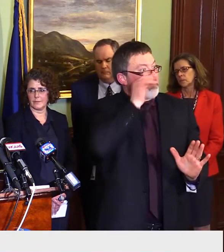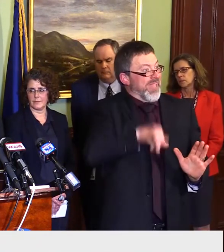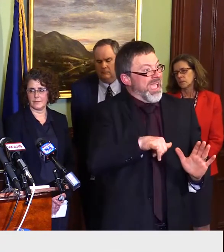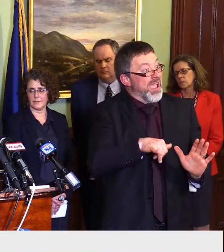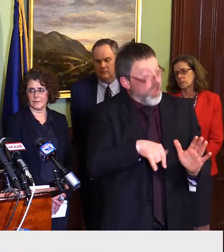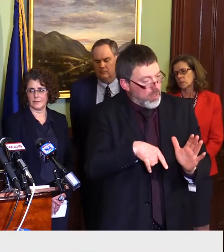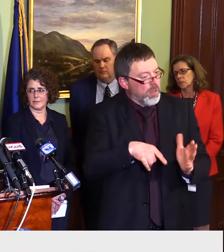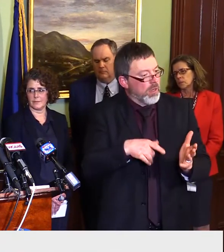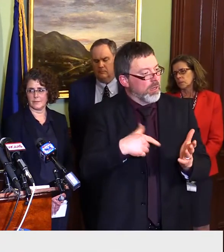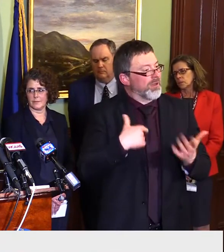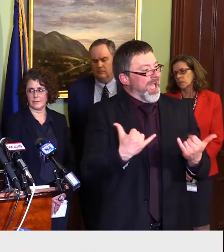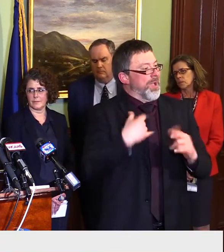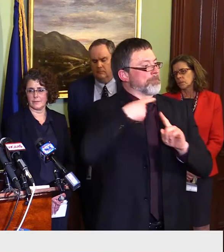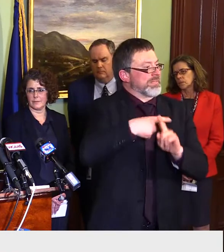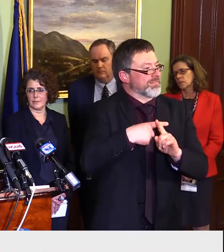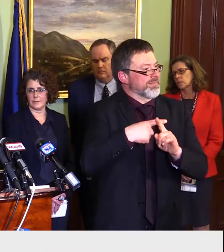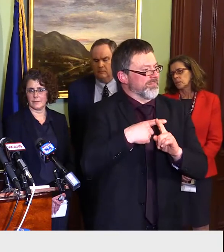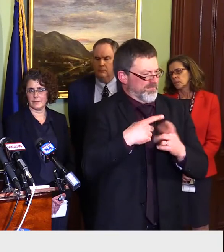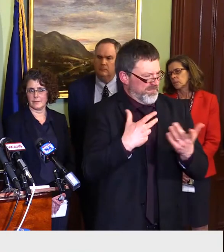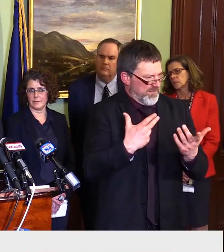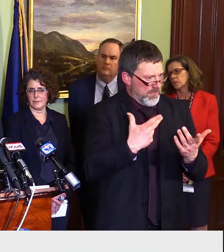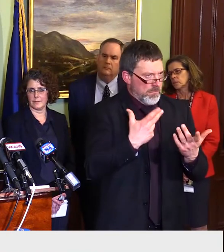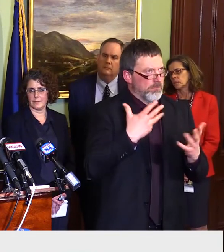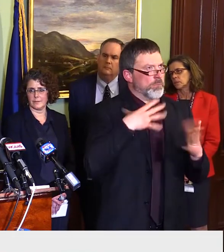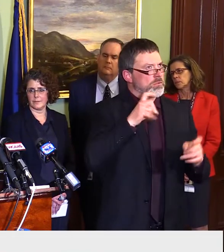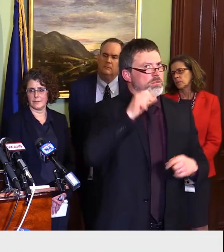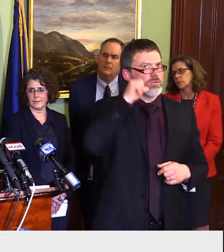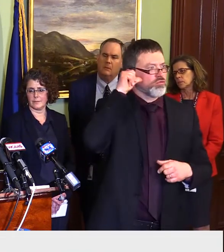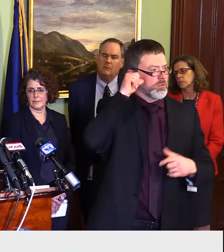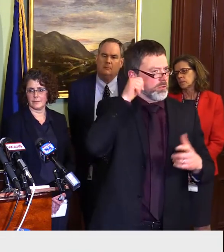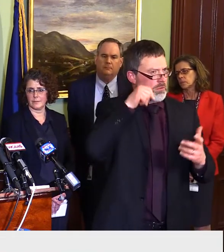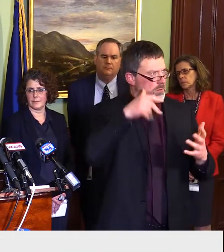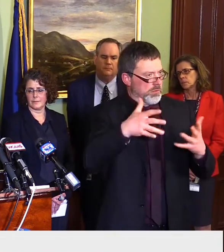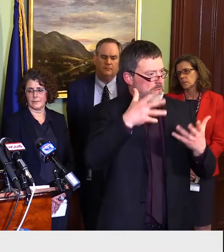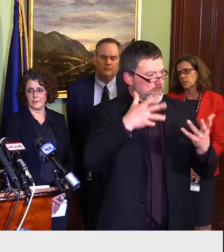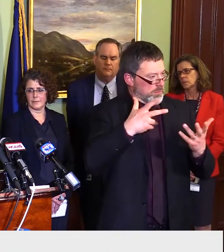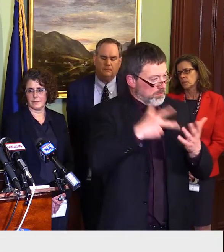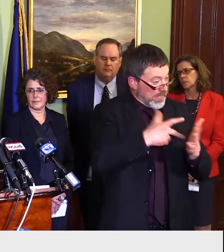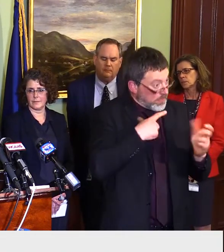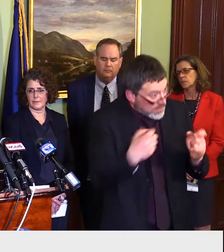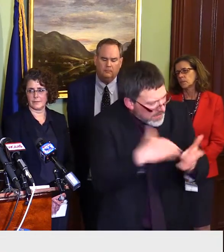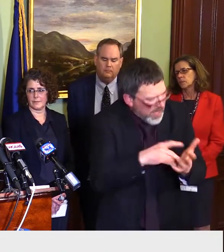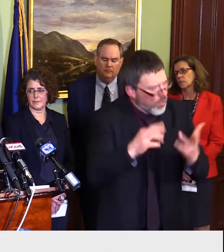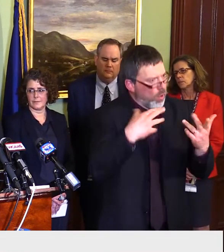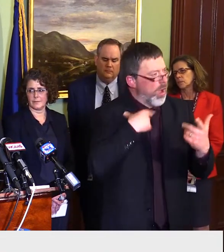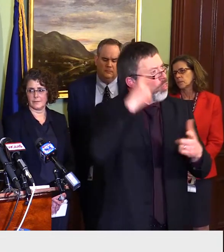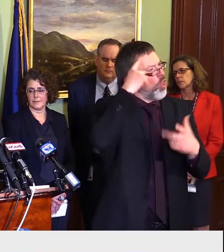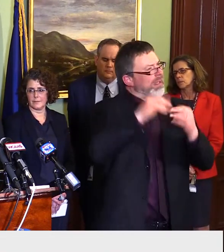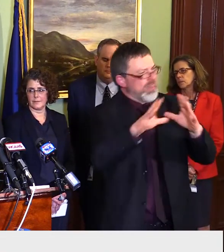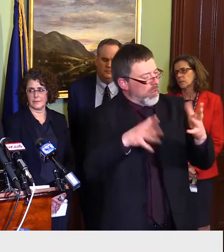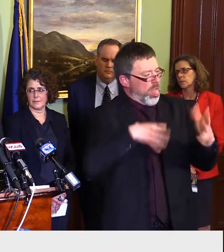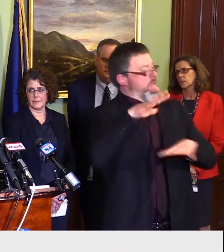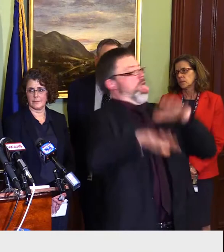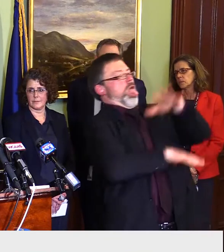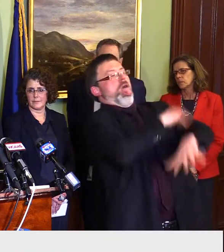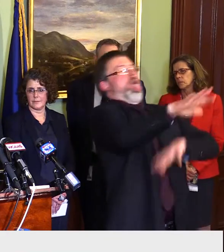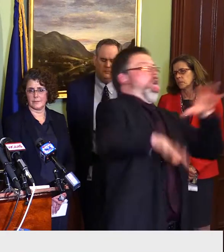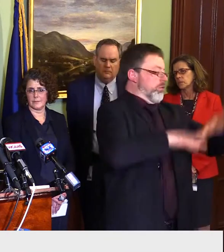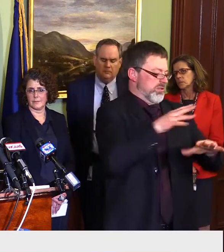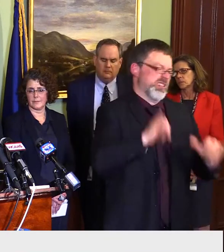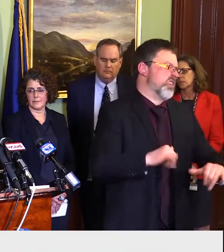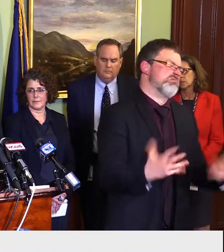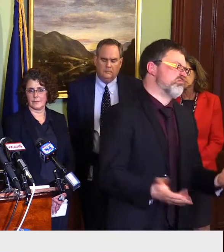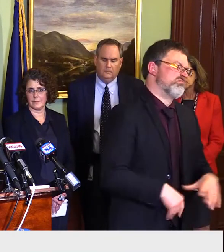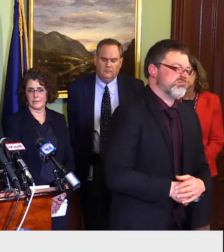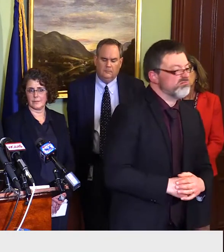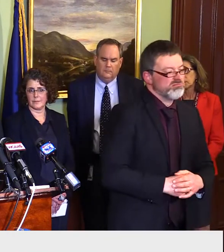have available. We're hoping to get more in the future. We've heard from the federal government that they're producing more. So we